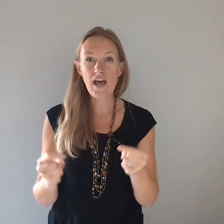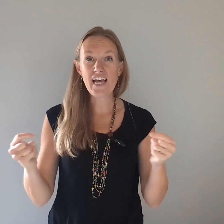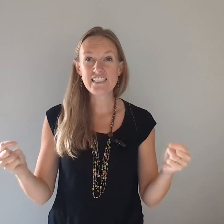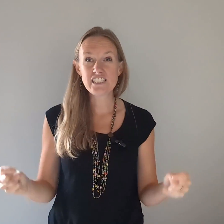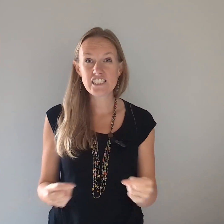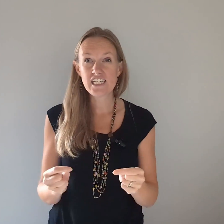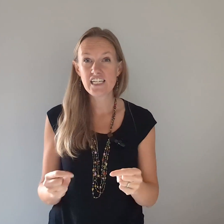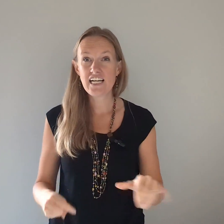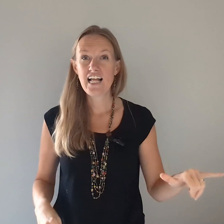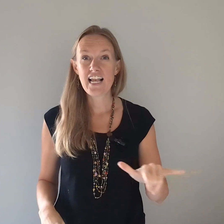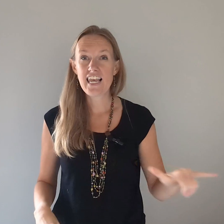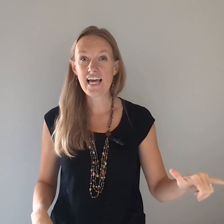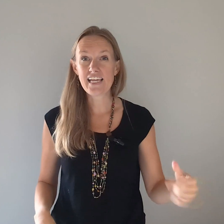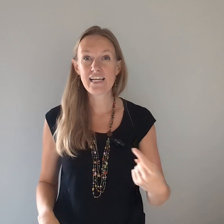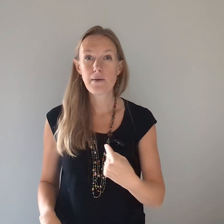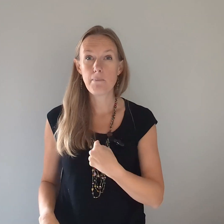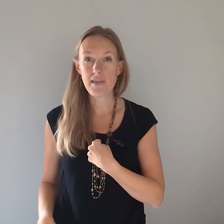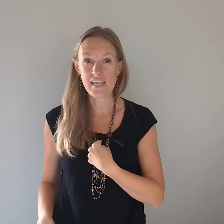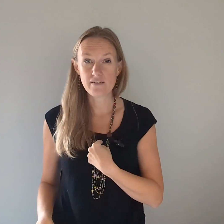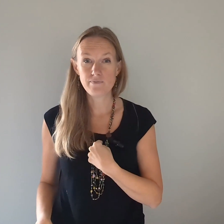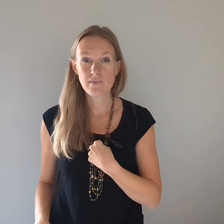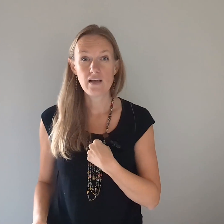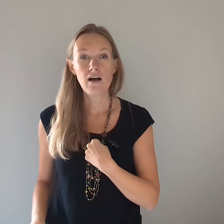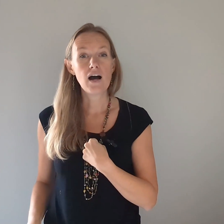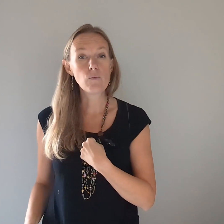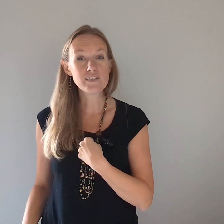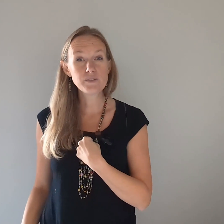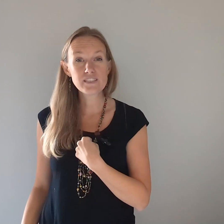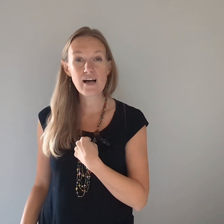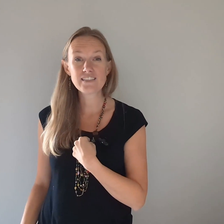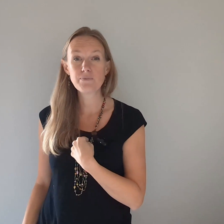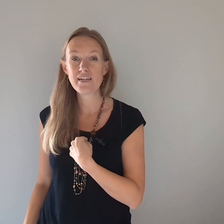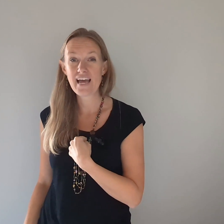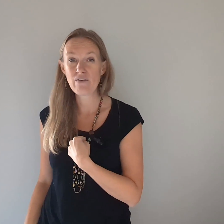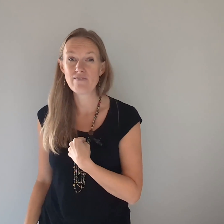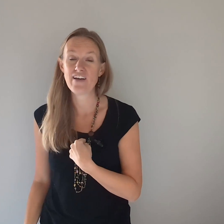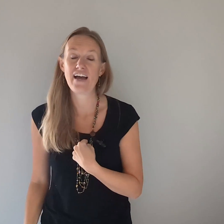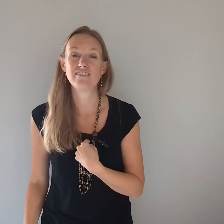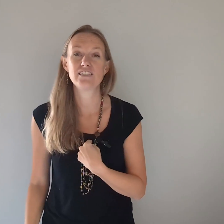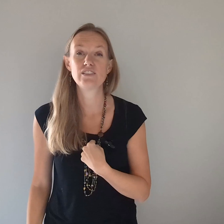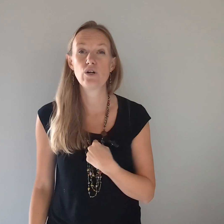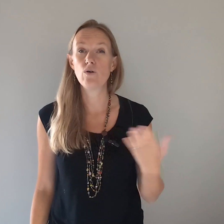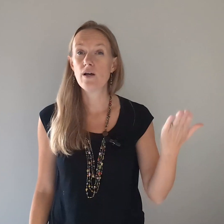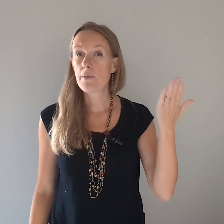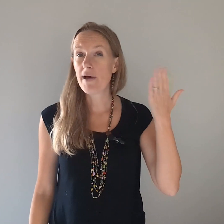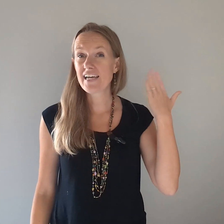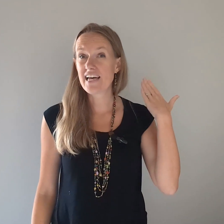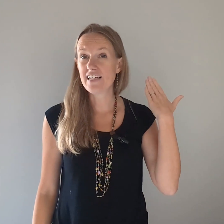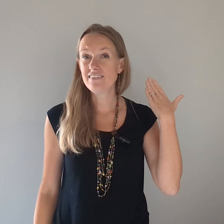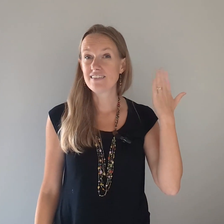wretch like me. I once was lost, but now I'm found. So back then,